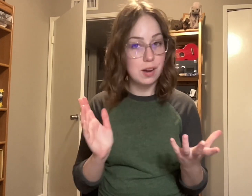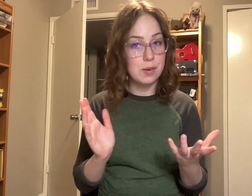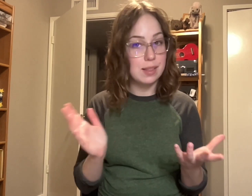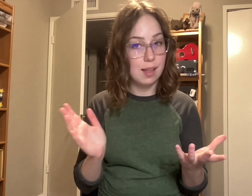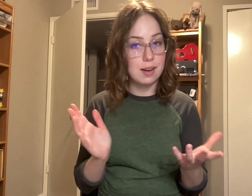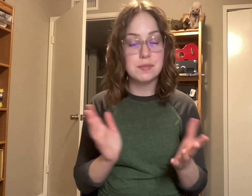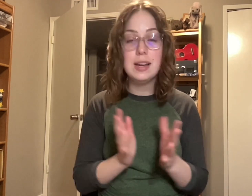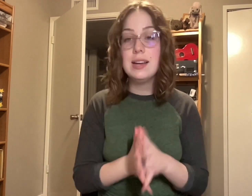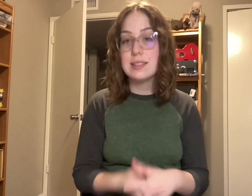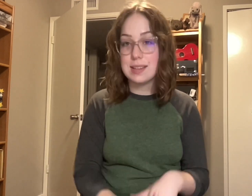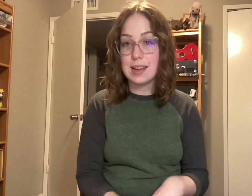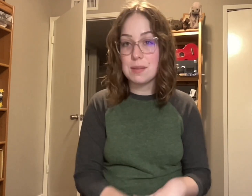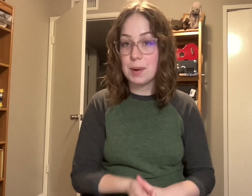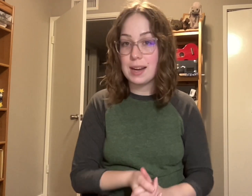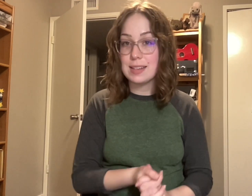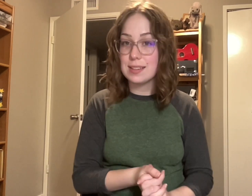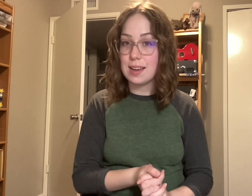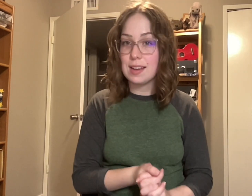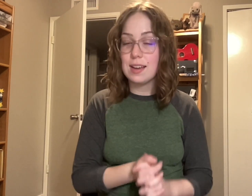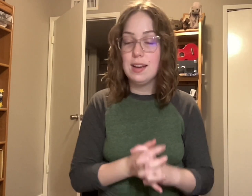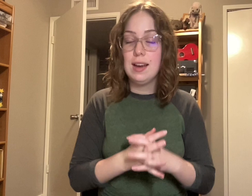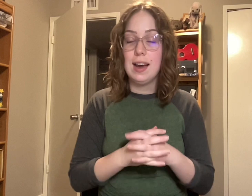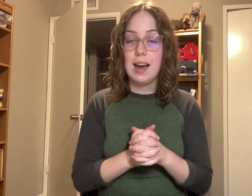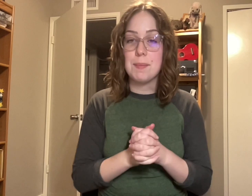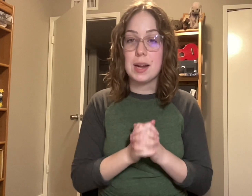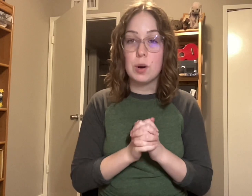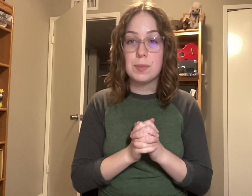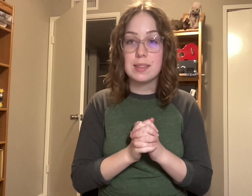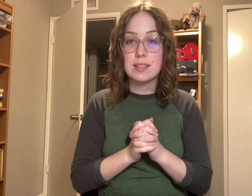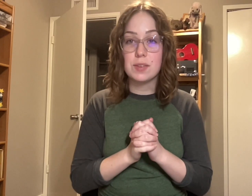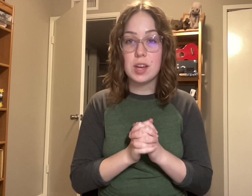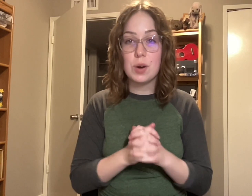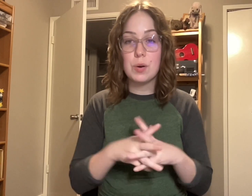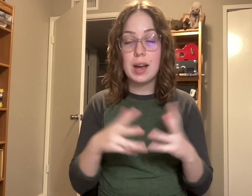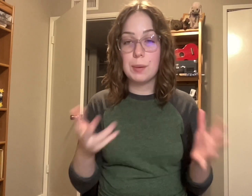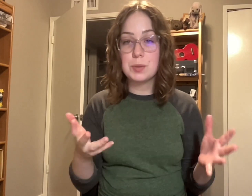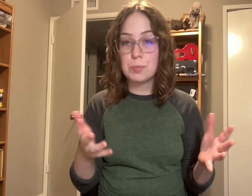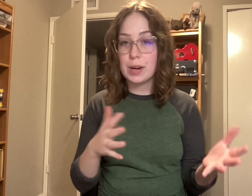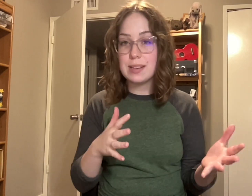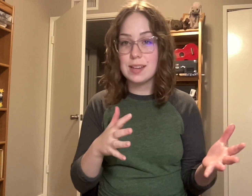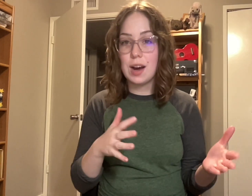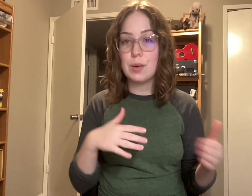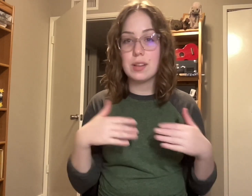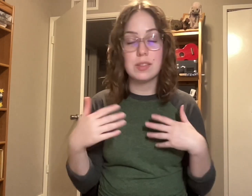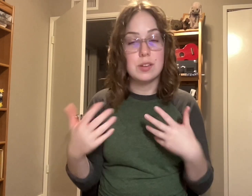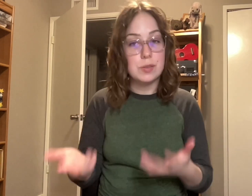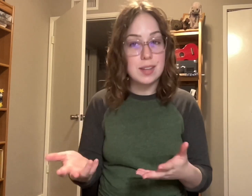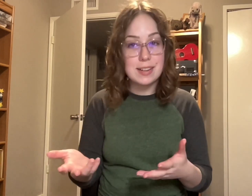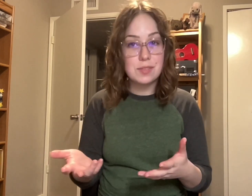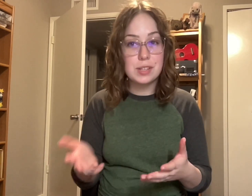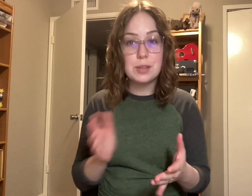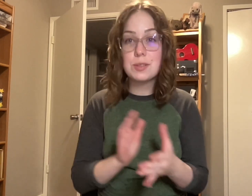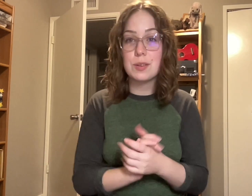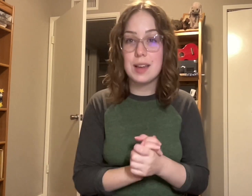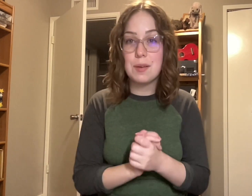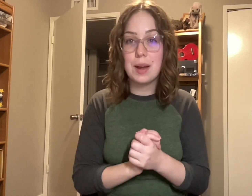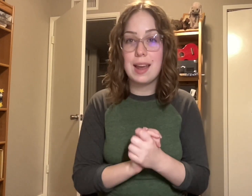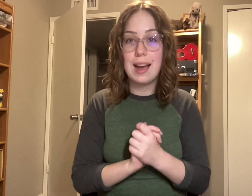and love, Day by Day. I hope that this video helps break down the new signs for you so that way at